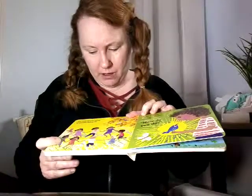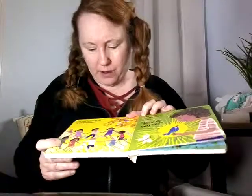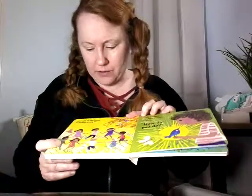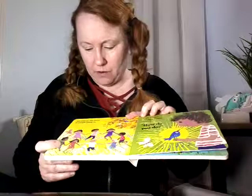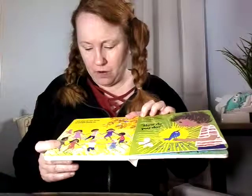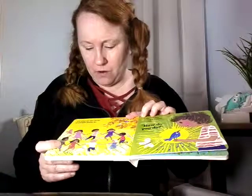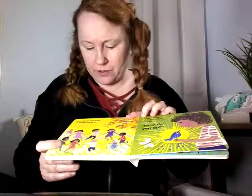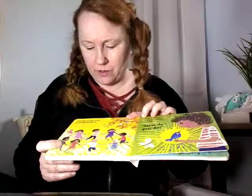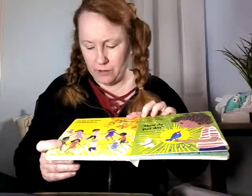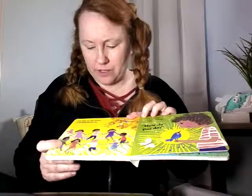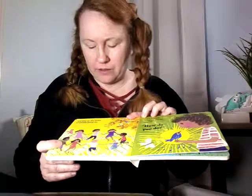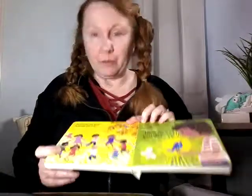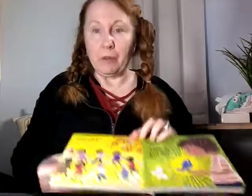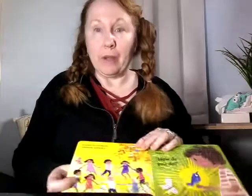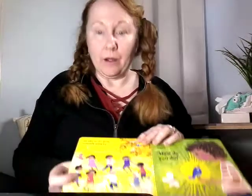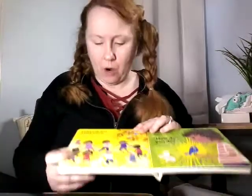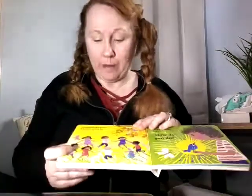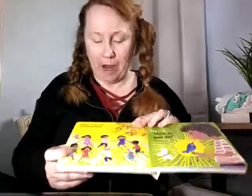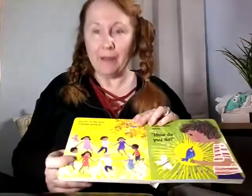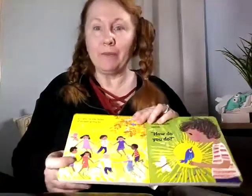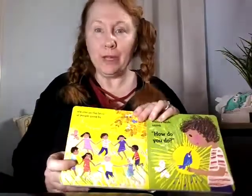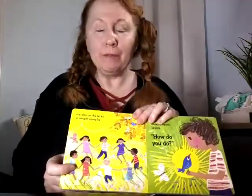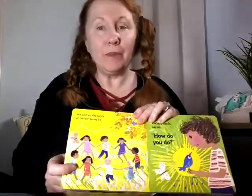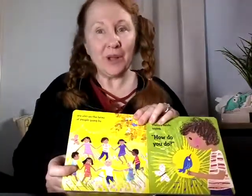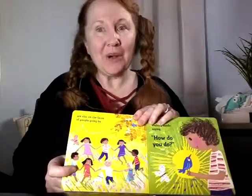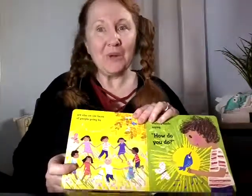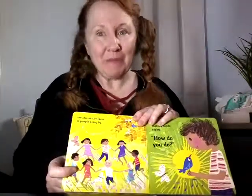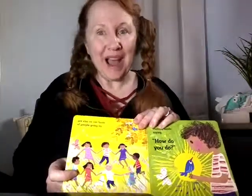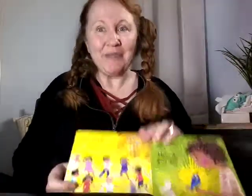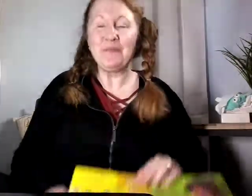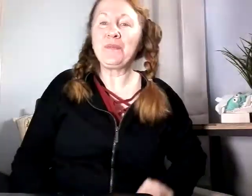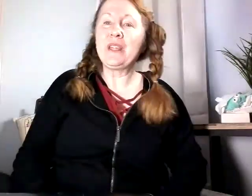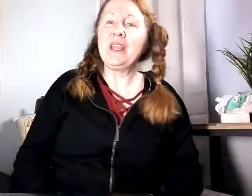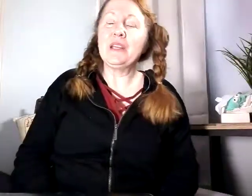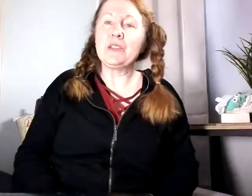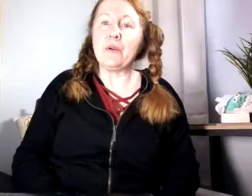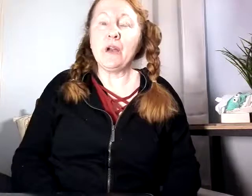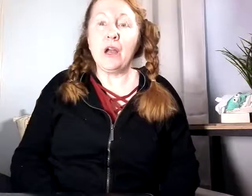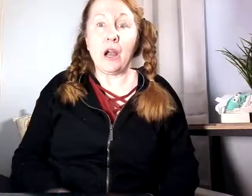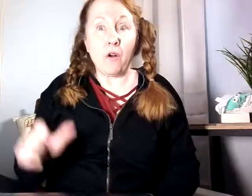Okay, so are also on the faces of people going by. People going by. So are